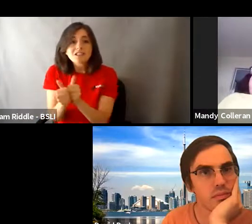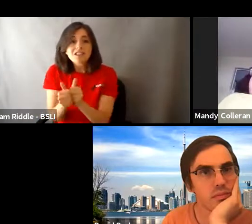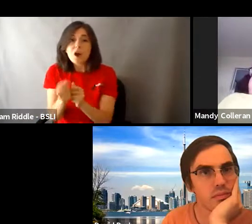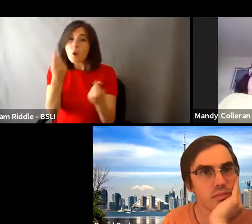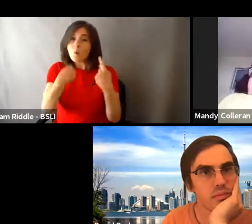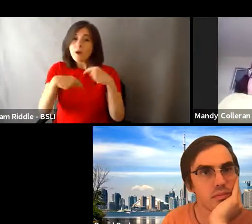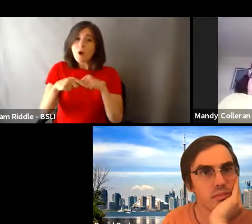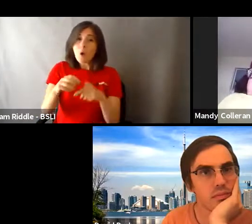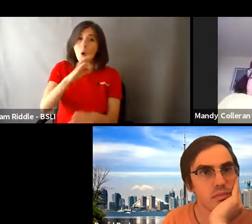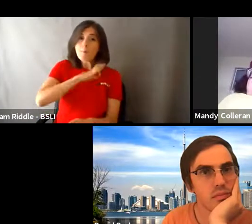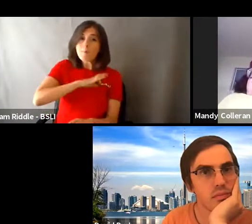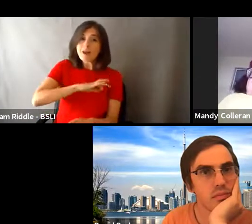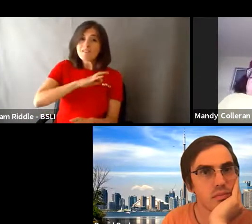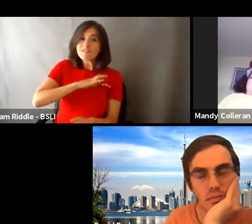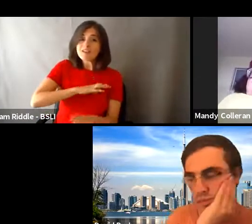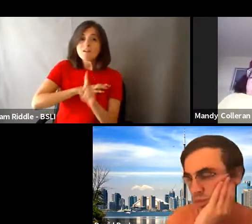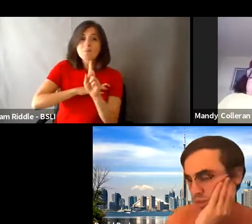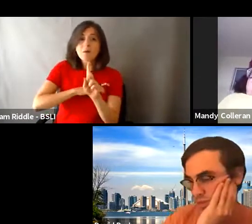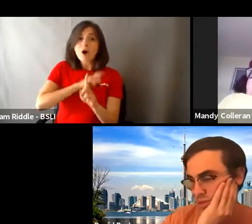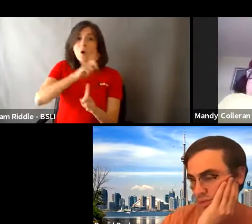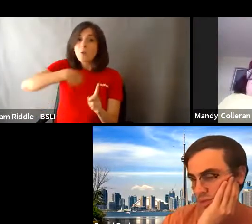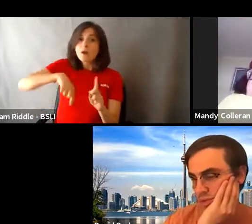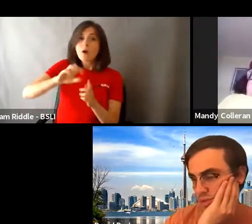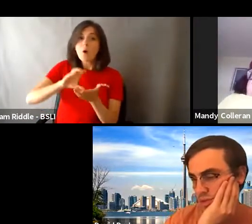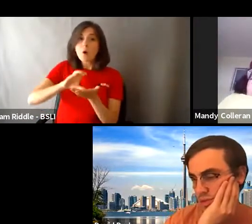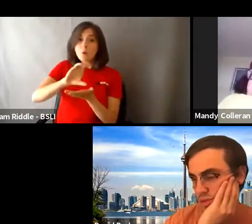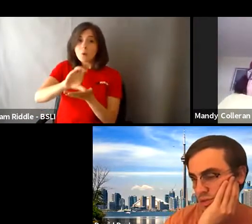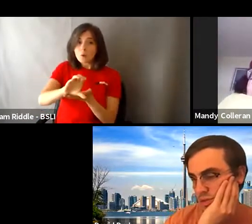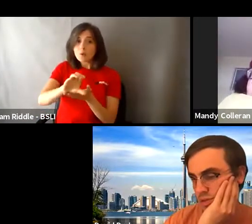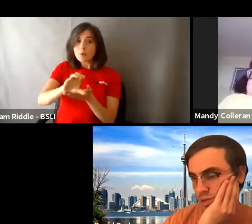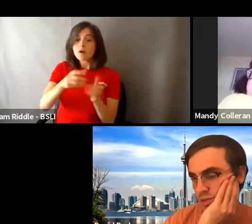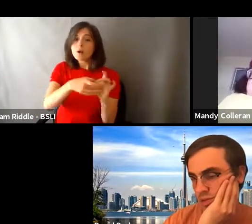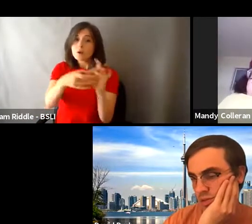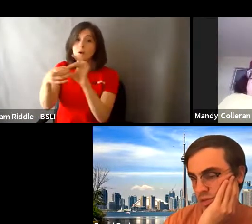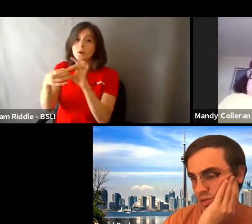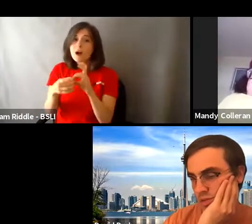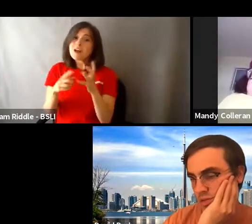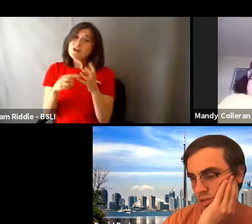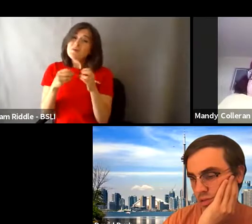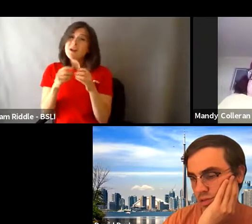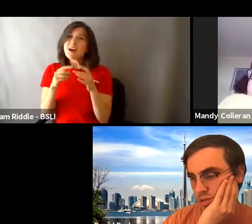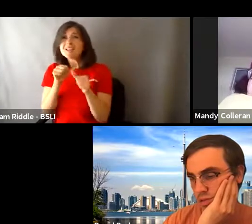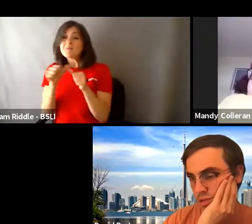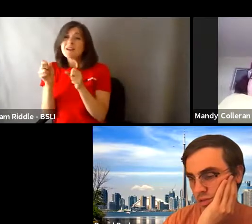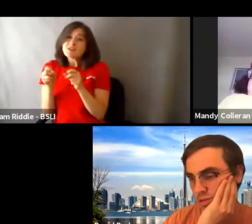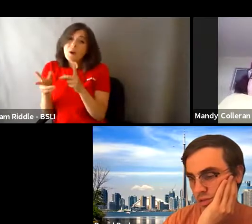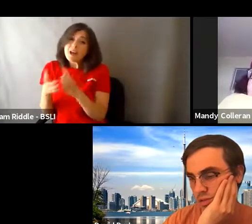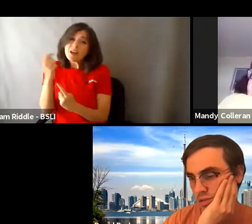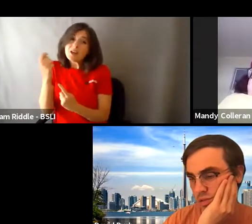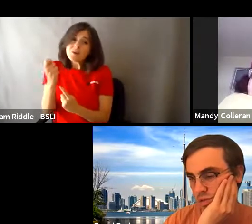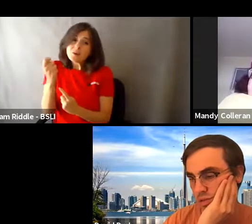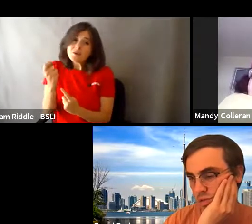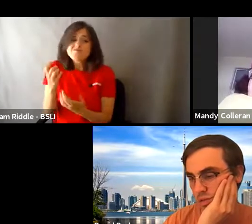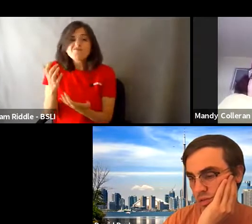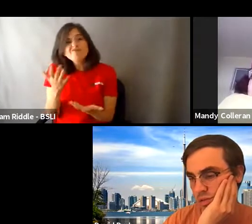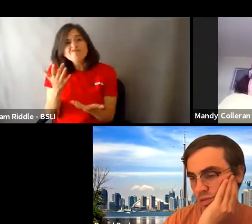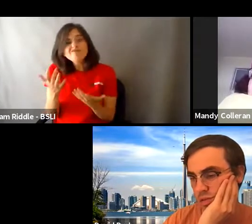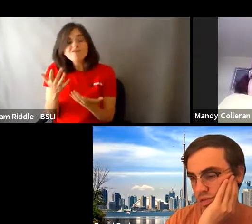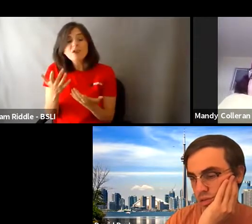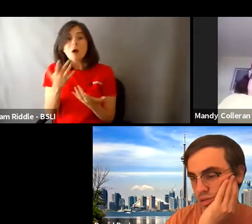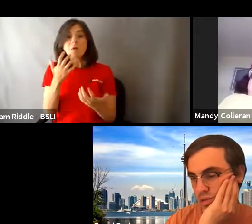this together. This might not be the best way to accomplish that, but that impulse